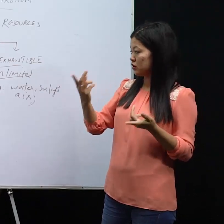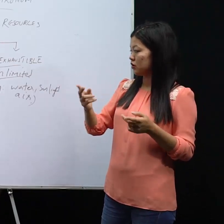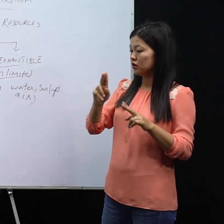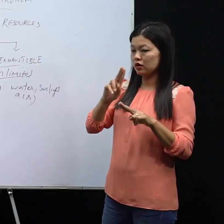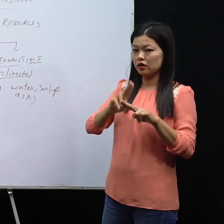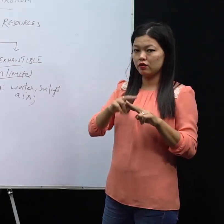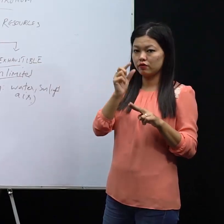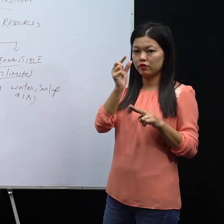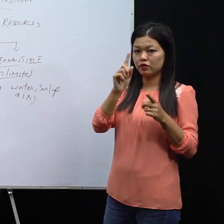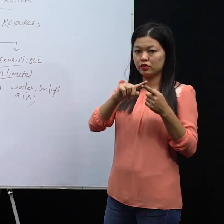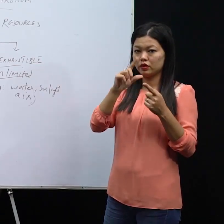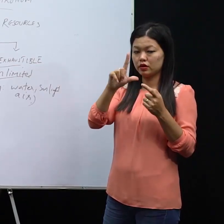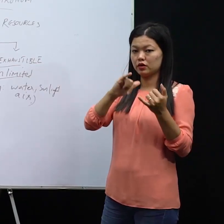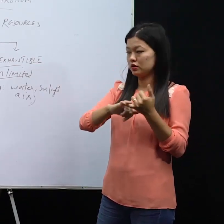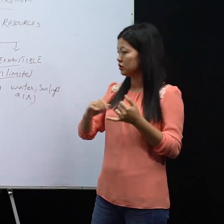Clear?